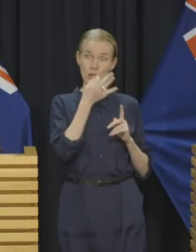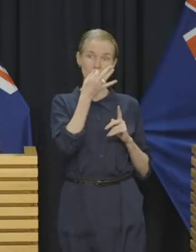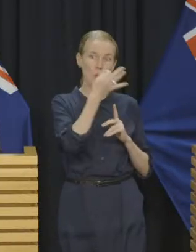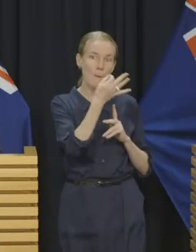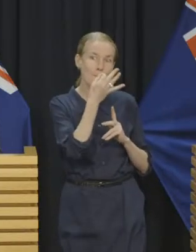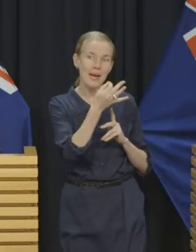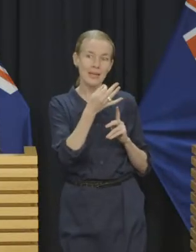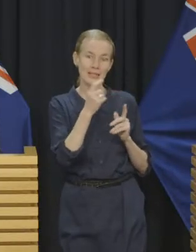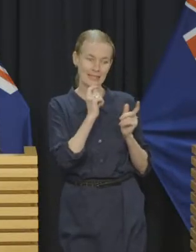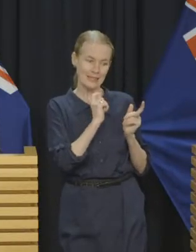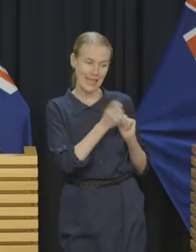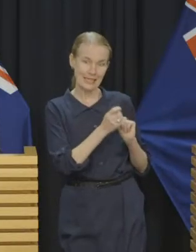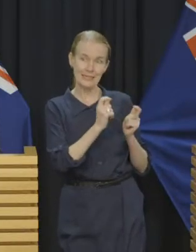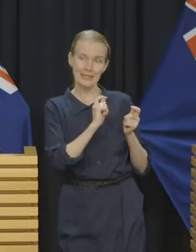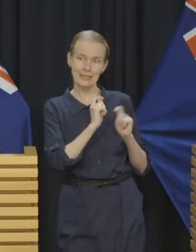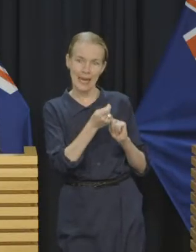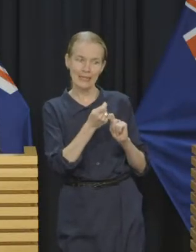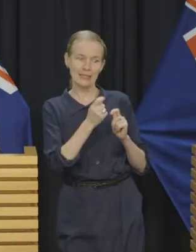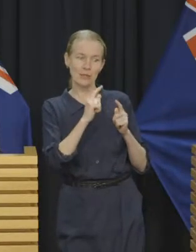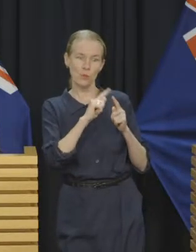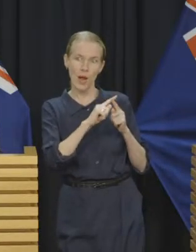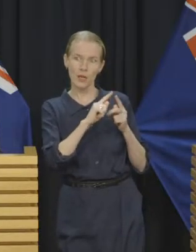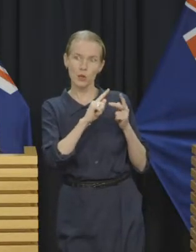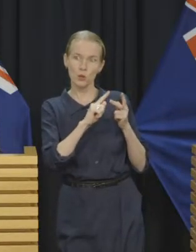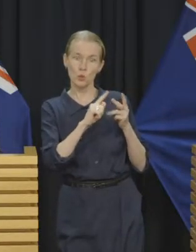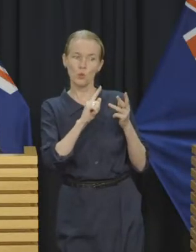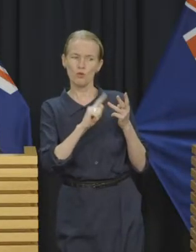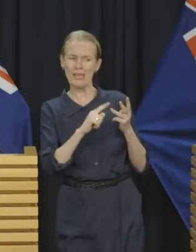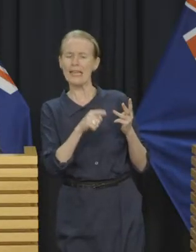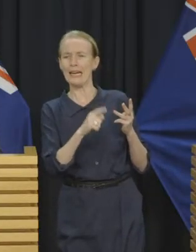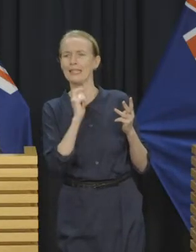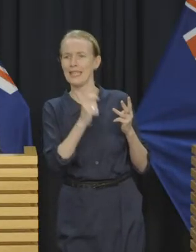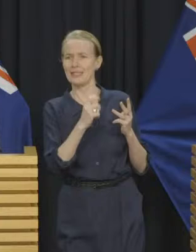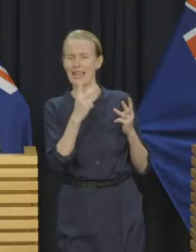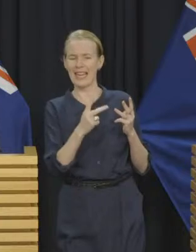swabs, but was retested again because there was a high